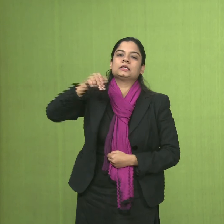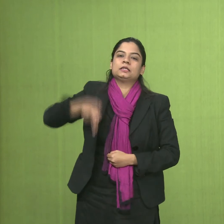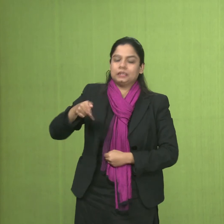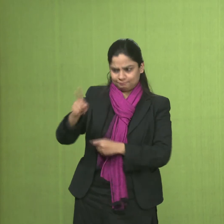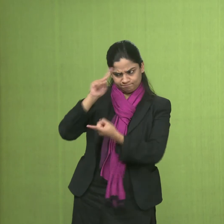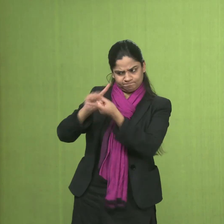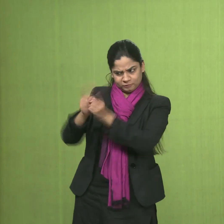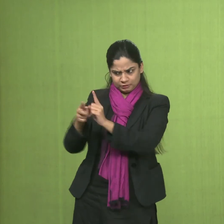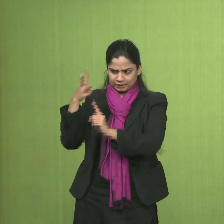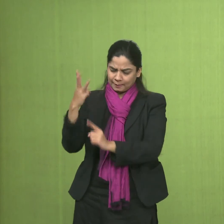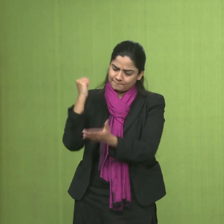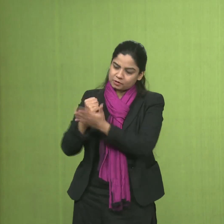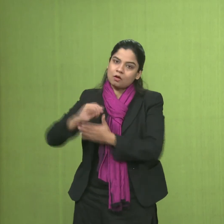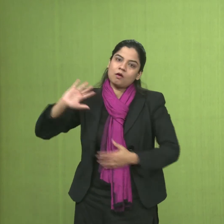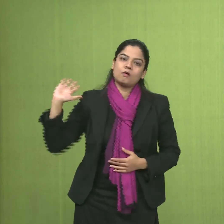Observe that you are buying a 3-pin plug.